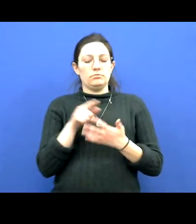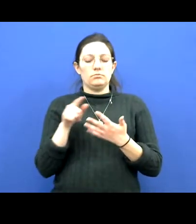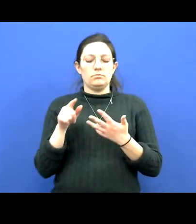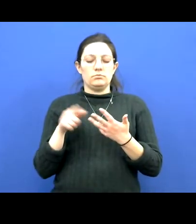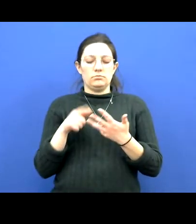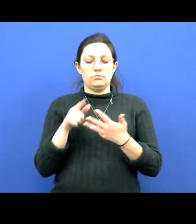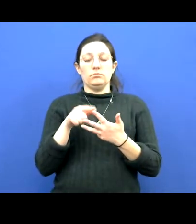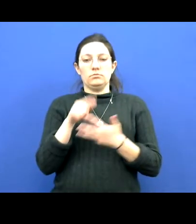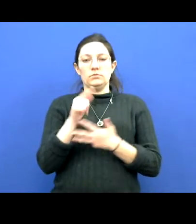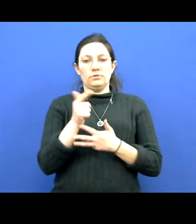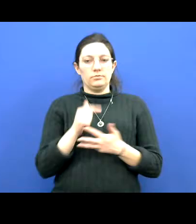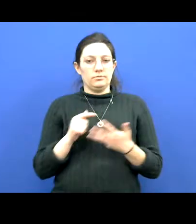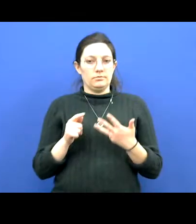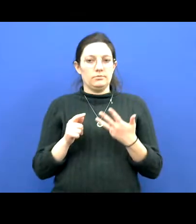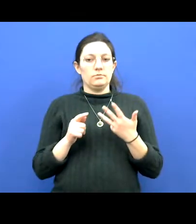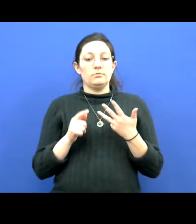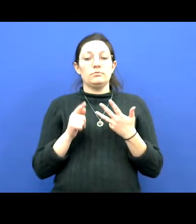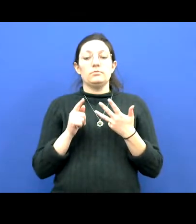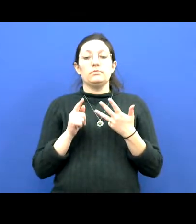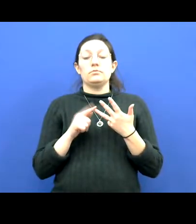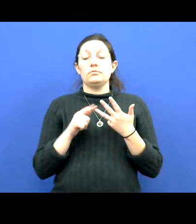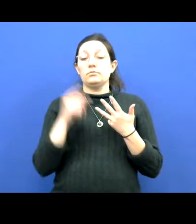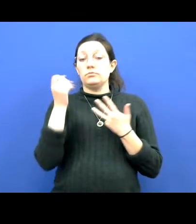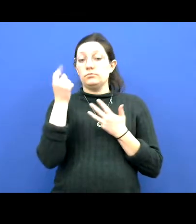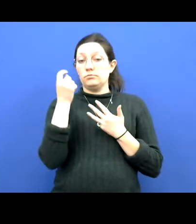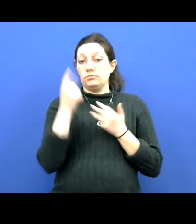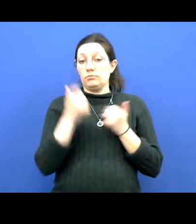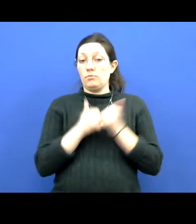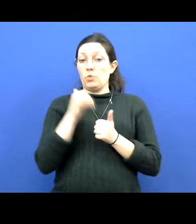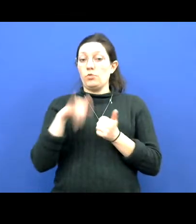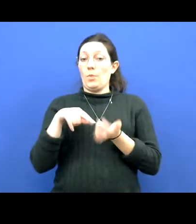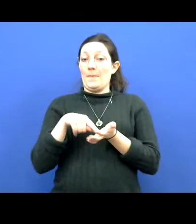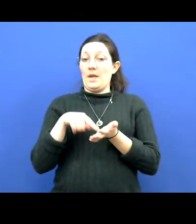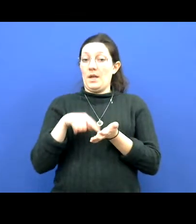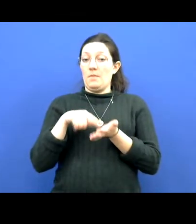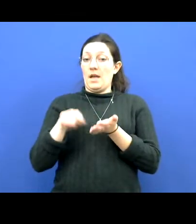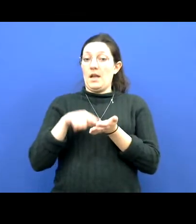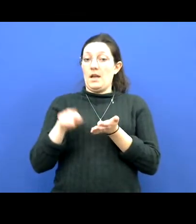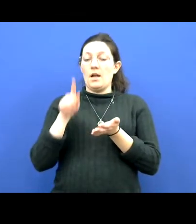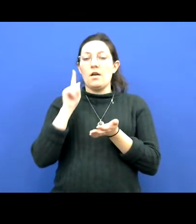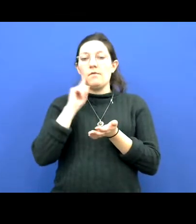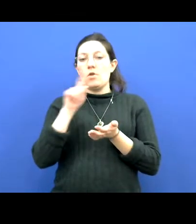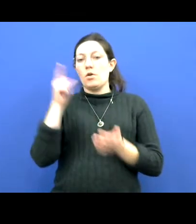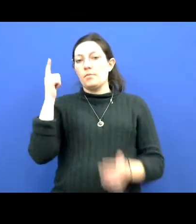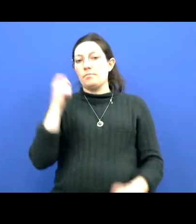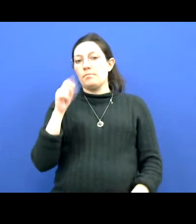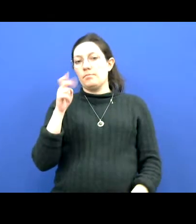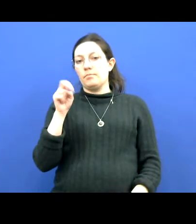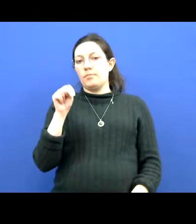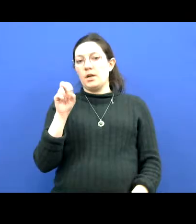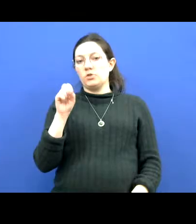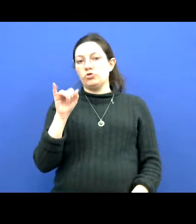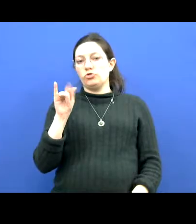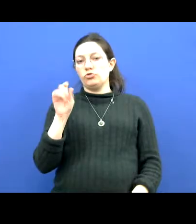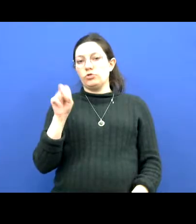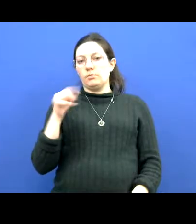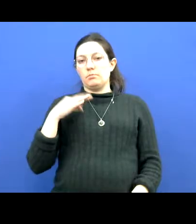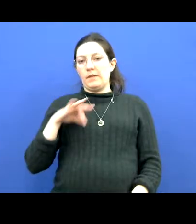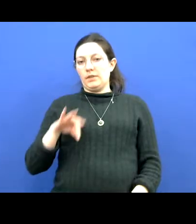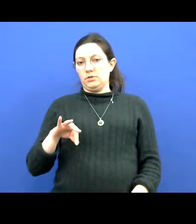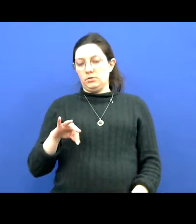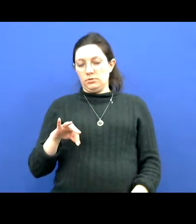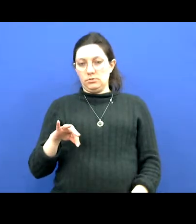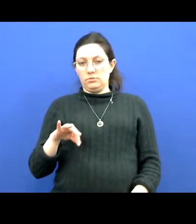that most of those bills were for our pension benefits. So